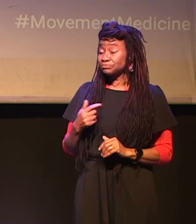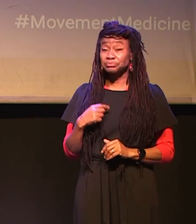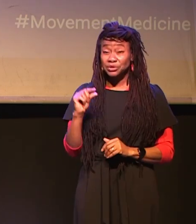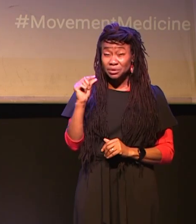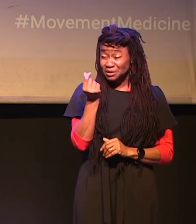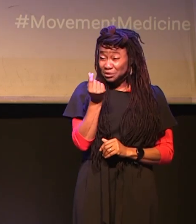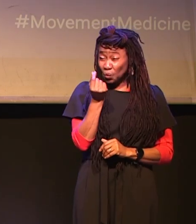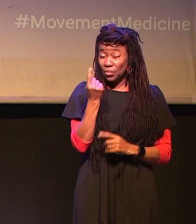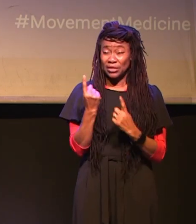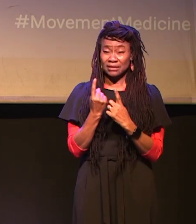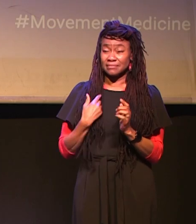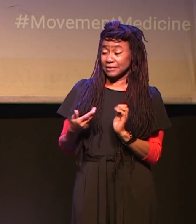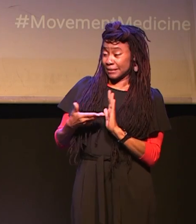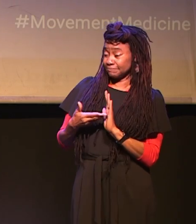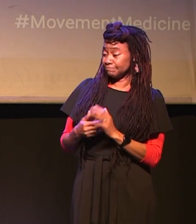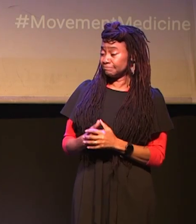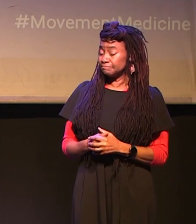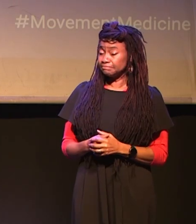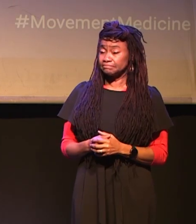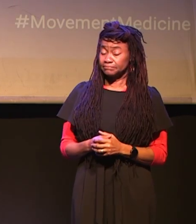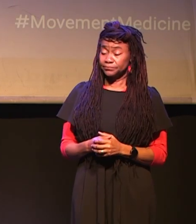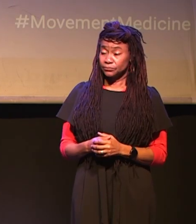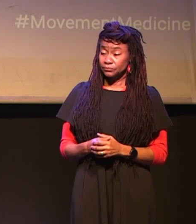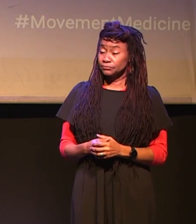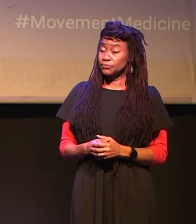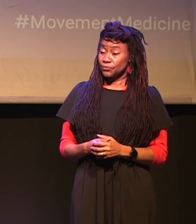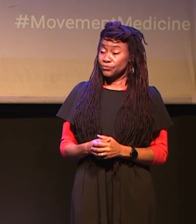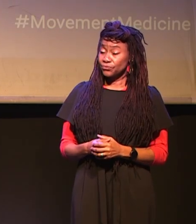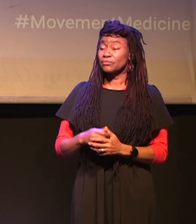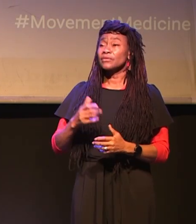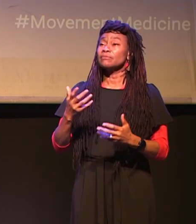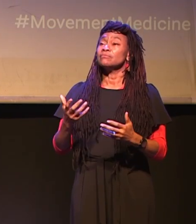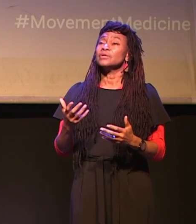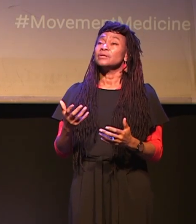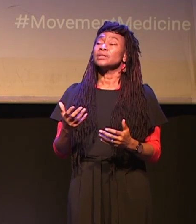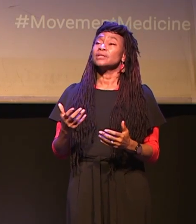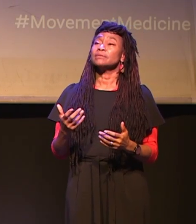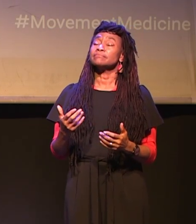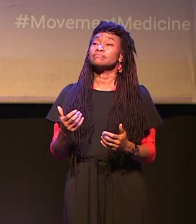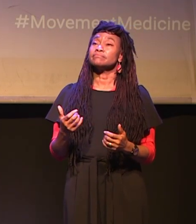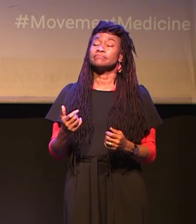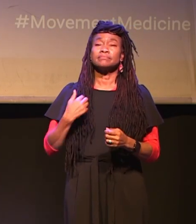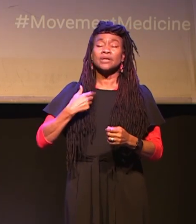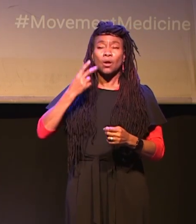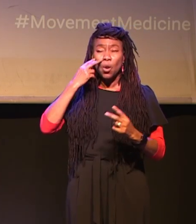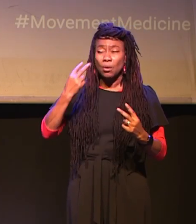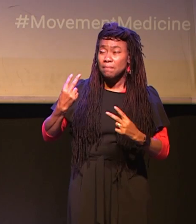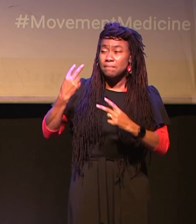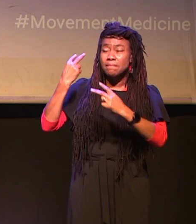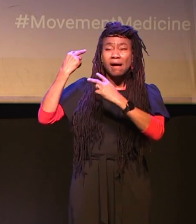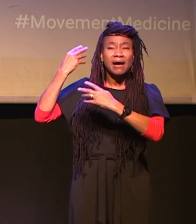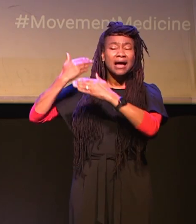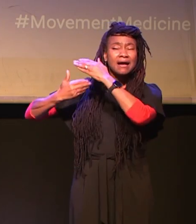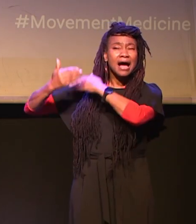Um, and this is an ancestral piece in terms of like a place